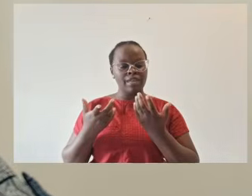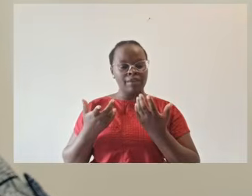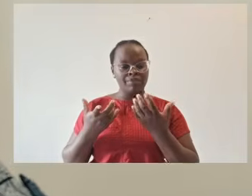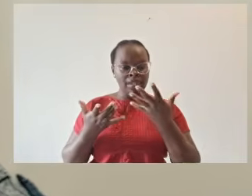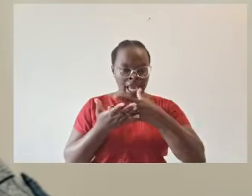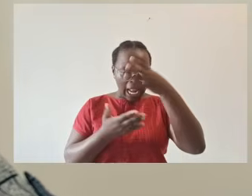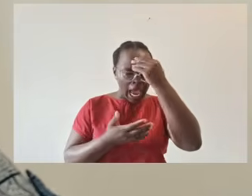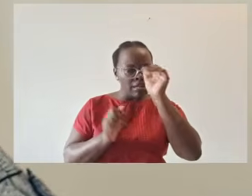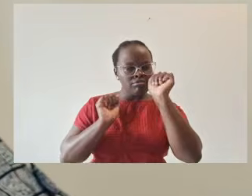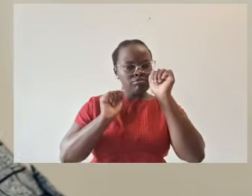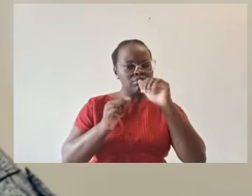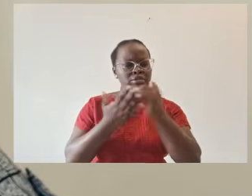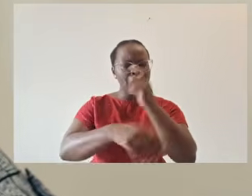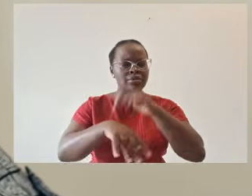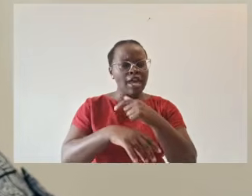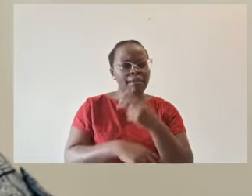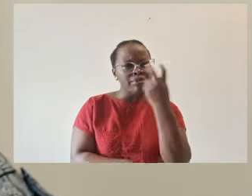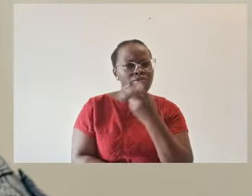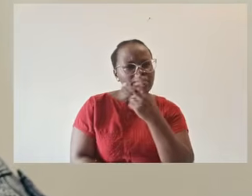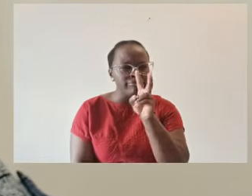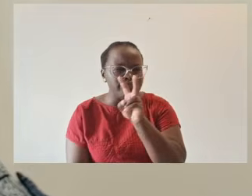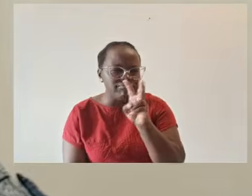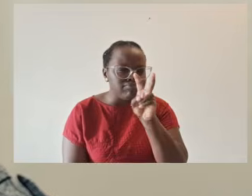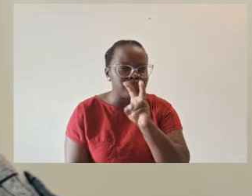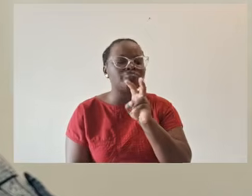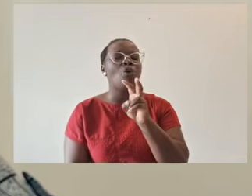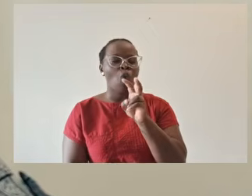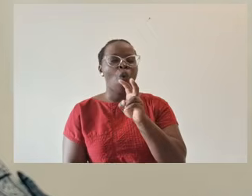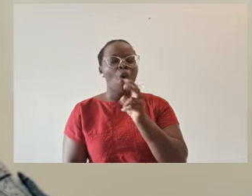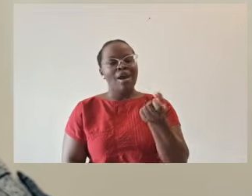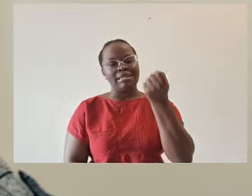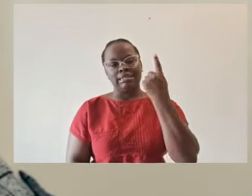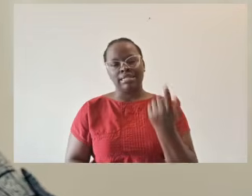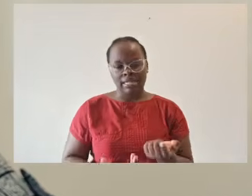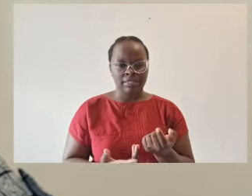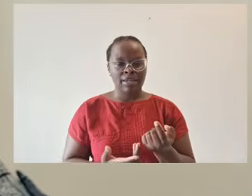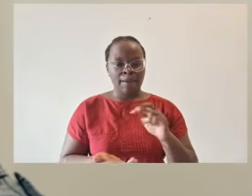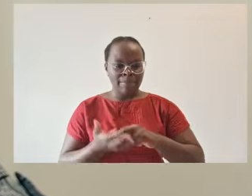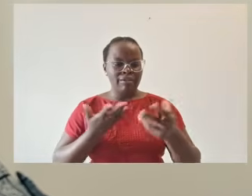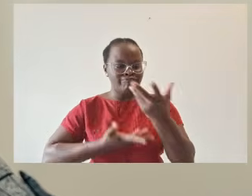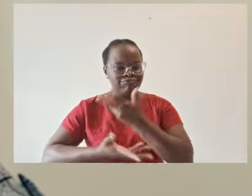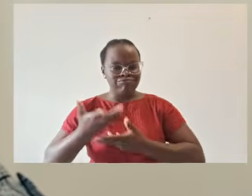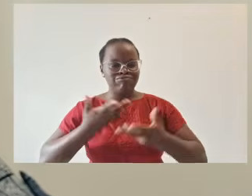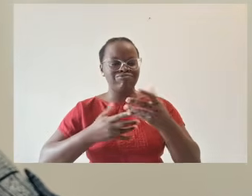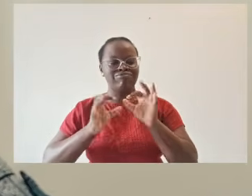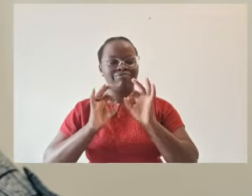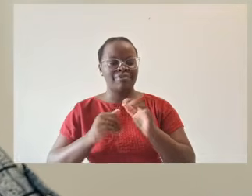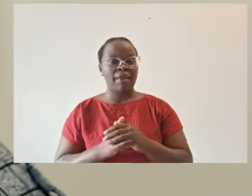interacting. And it becomes so good because they learn sign language, and our learners also benefit